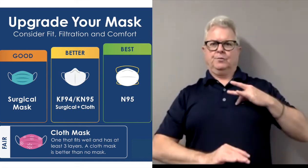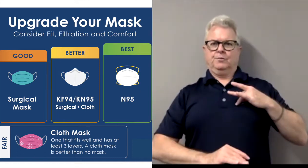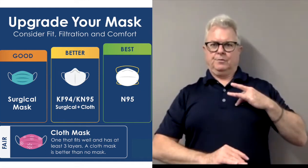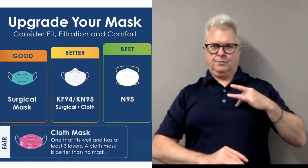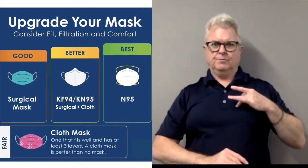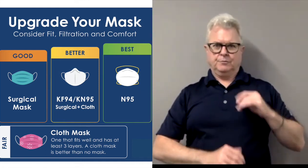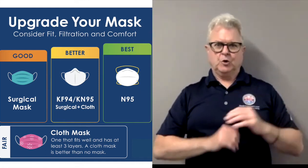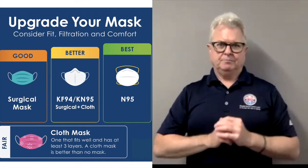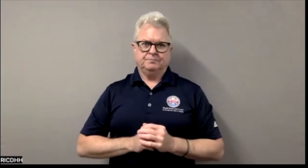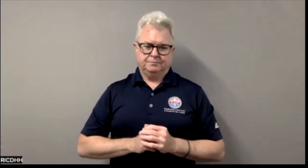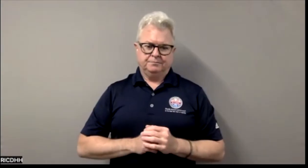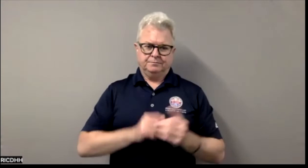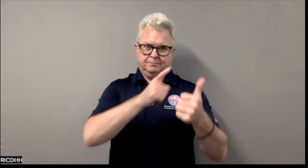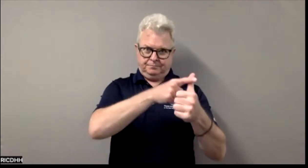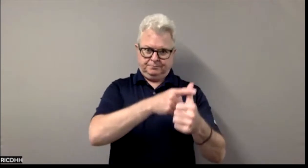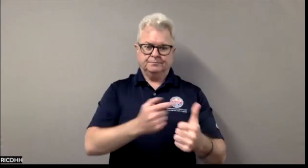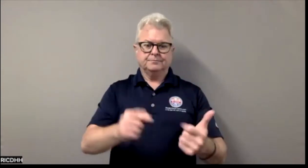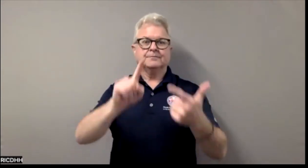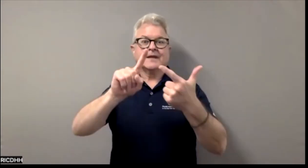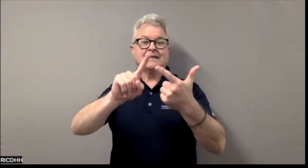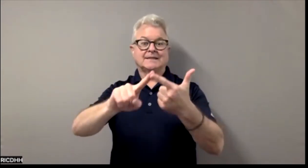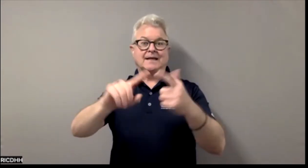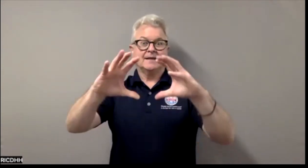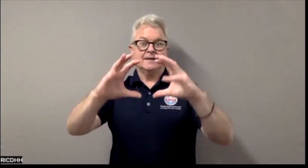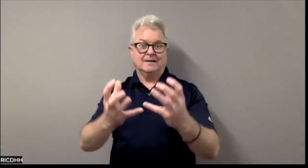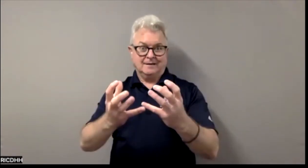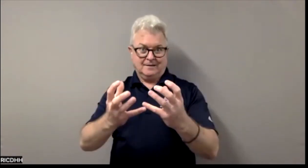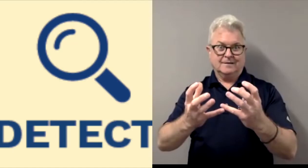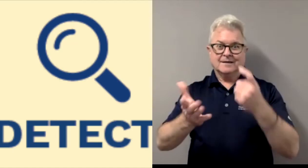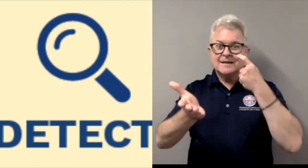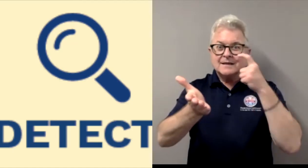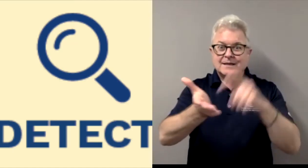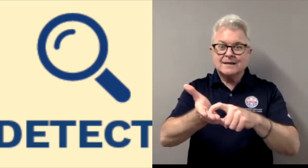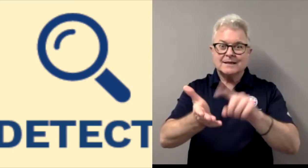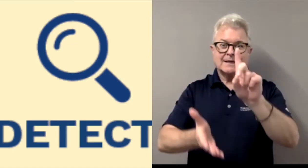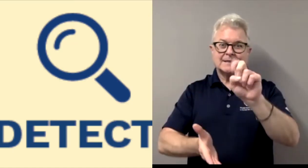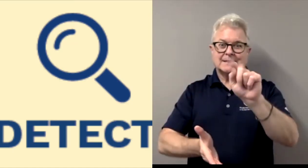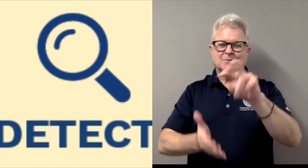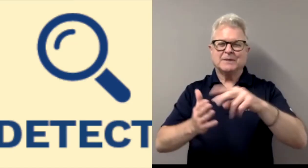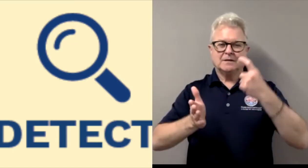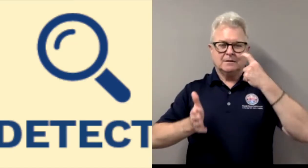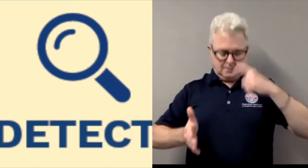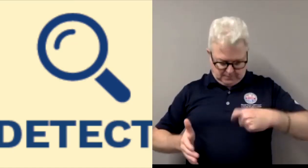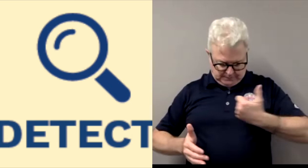protection from that virus transmitting through your mask. The 2nd category is